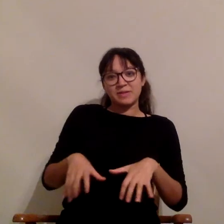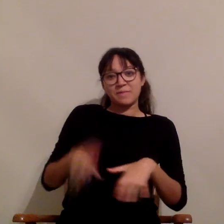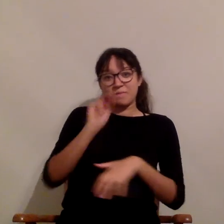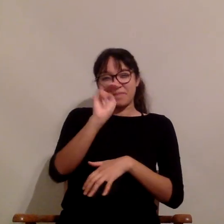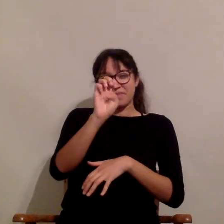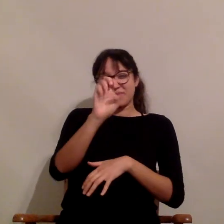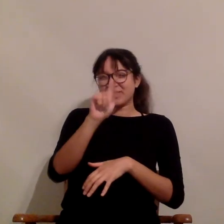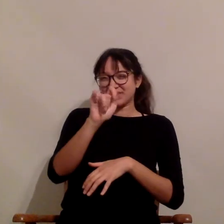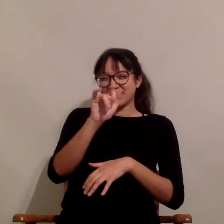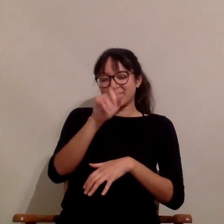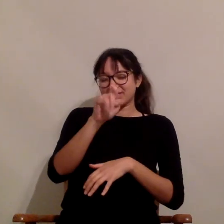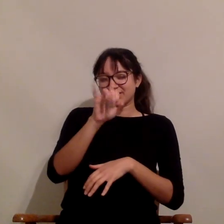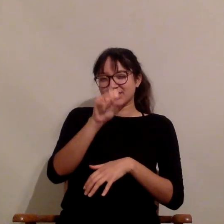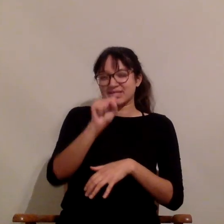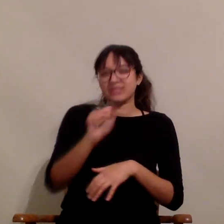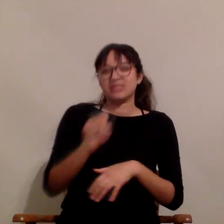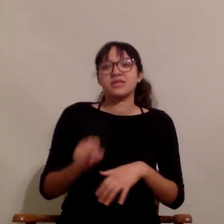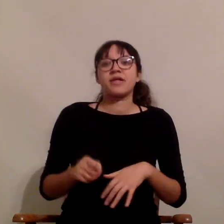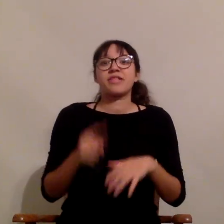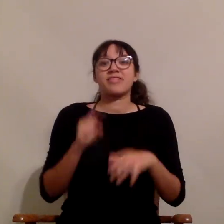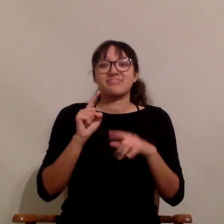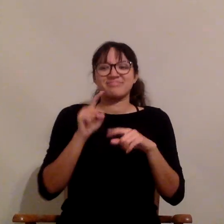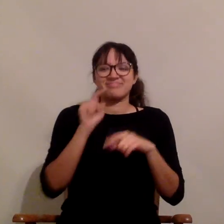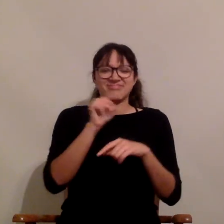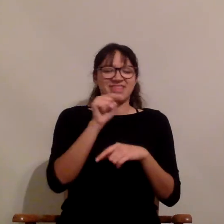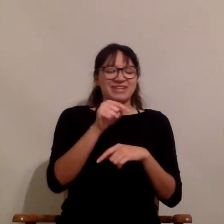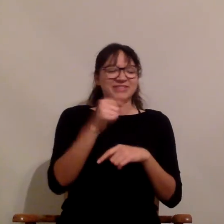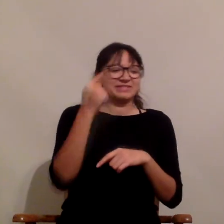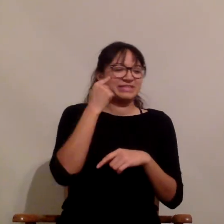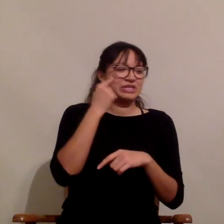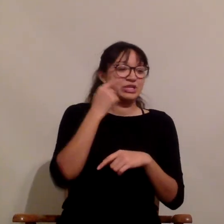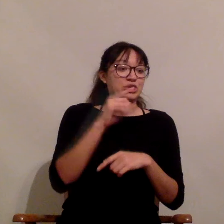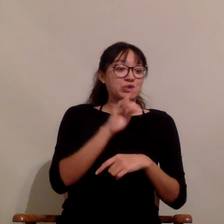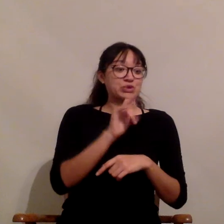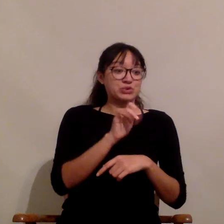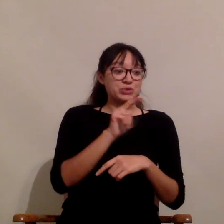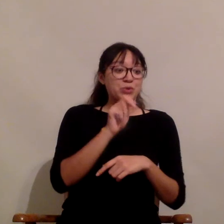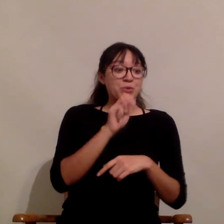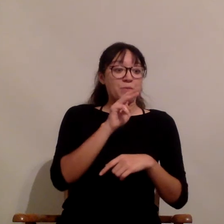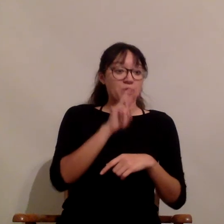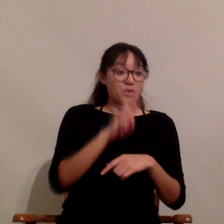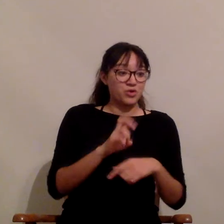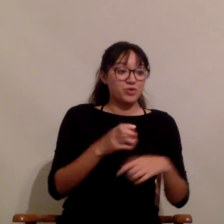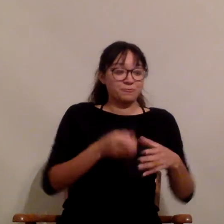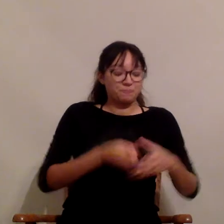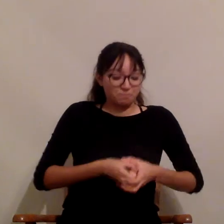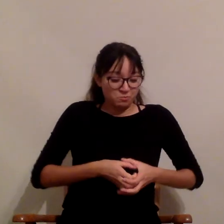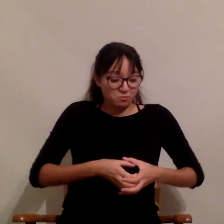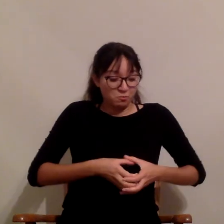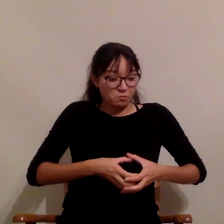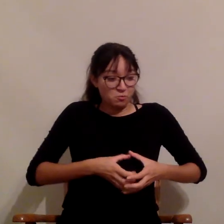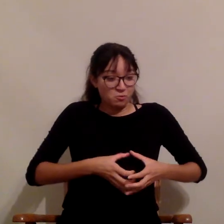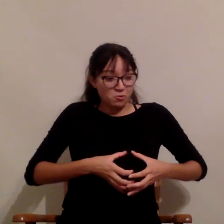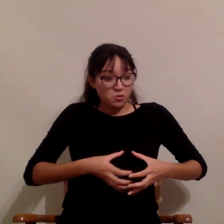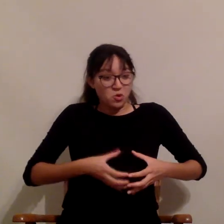a byproduct of tumor growth, where the idea is if we can stop the tumor from growing, we can stop the tumor